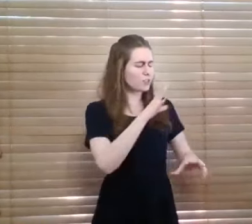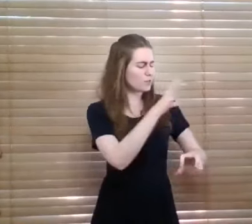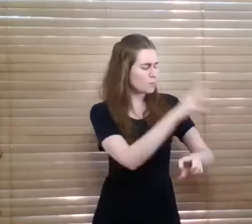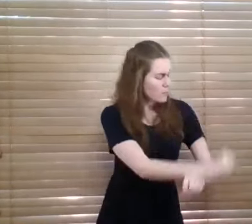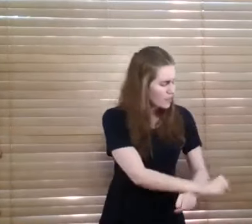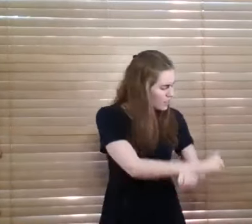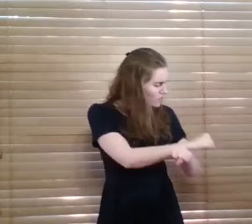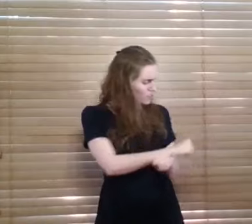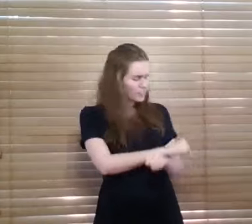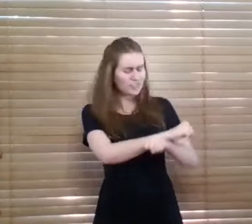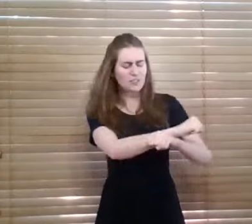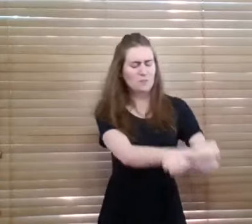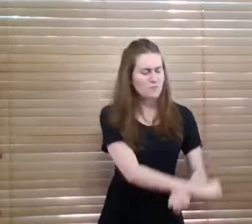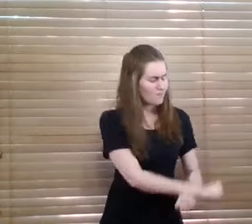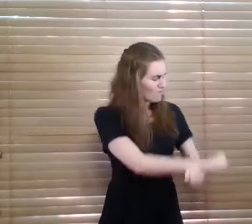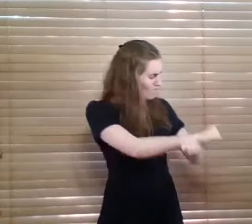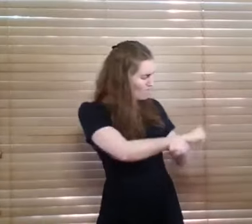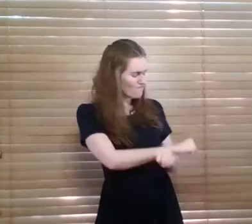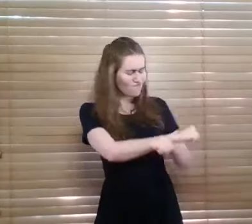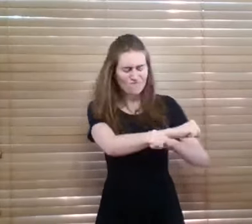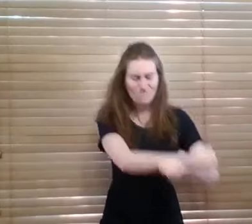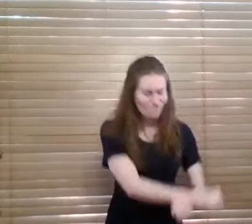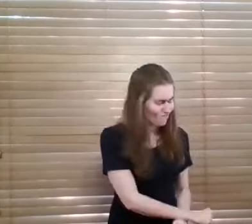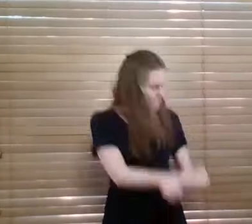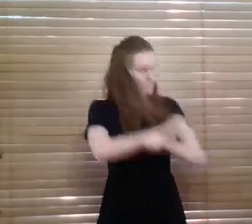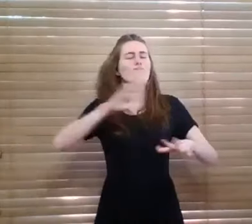Release from my chains, I'm a prisoner